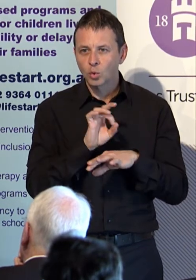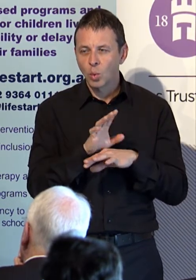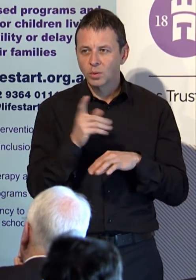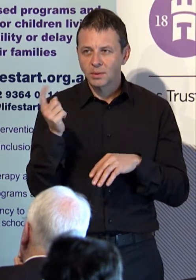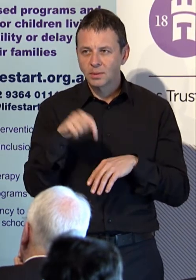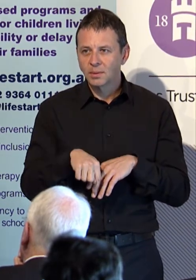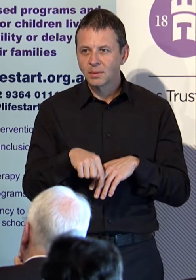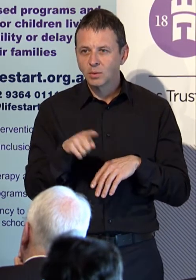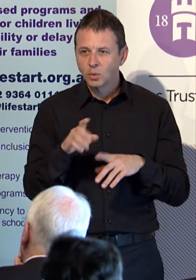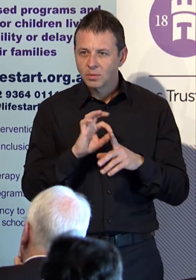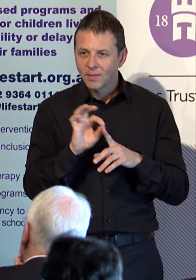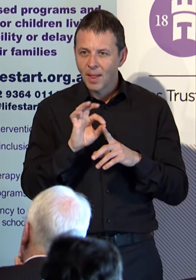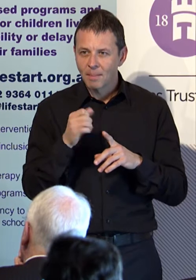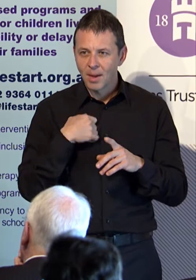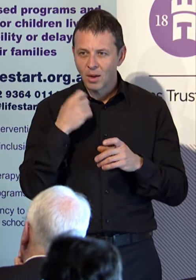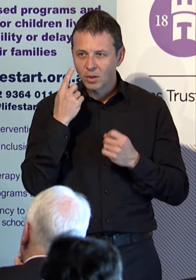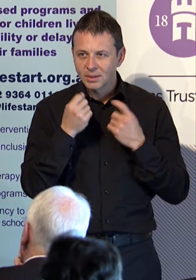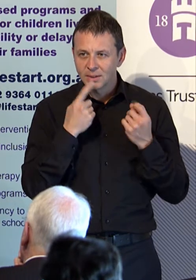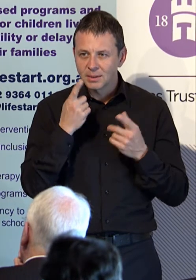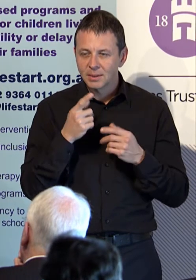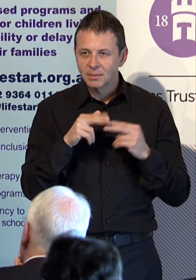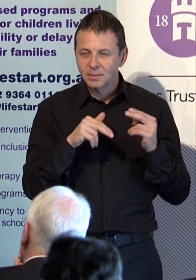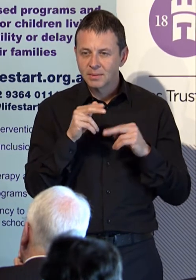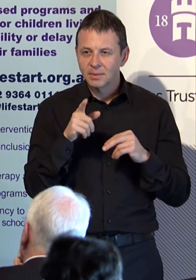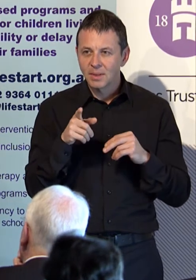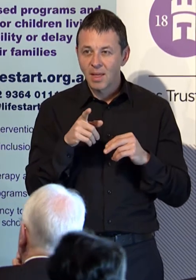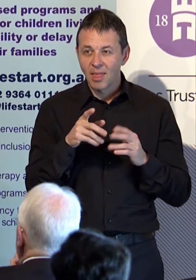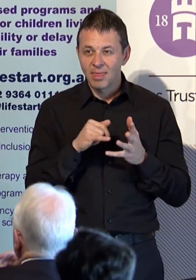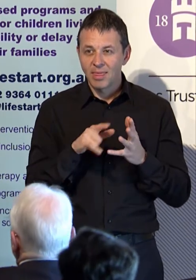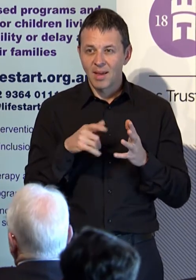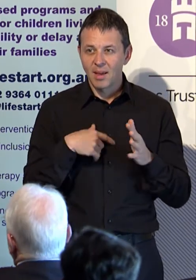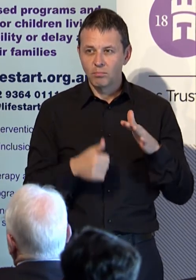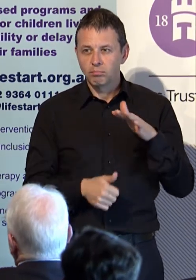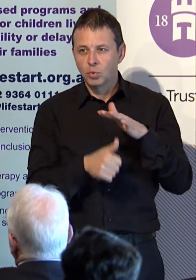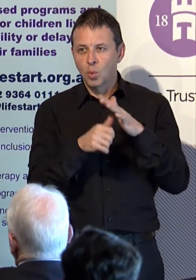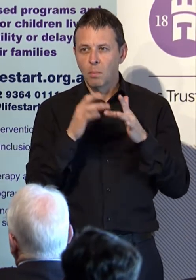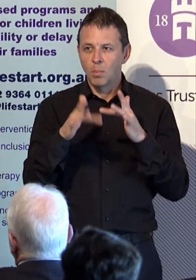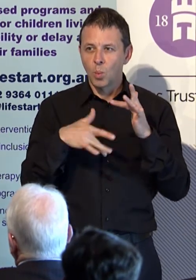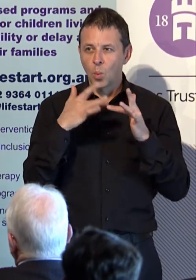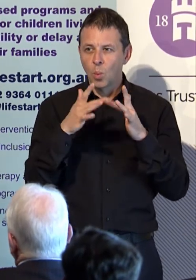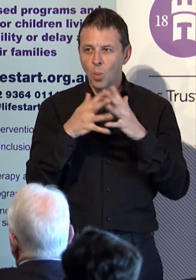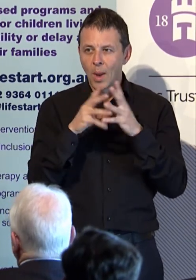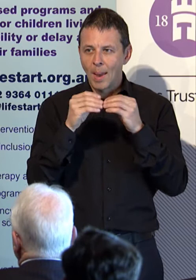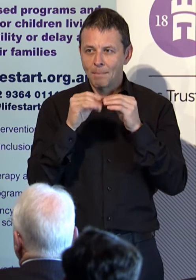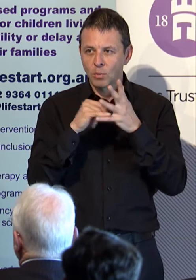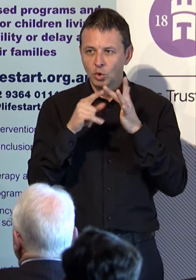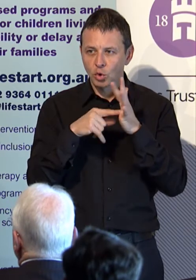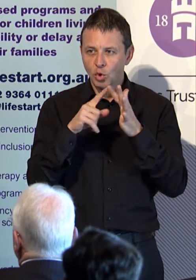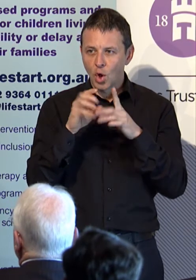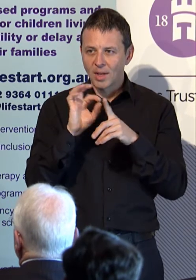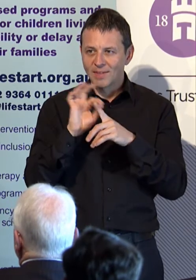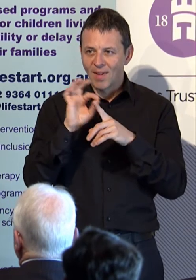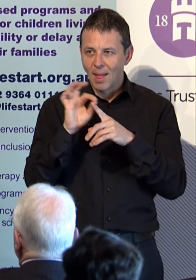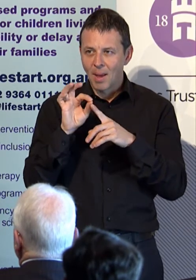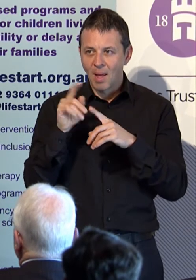develop our ideas, and then we went and found a state-of-the-art website developer, and both those people have been instrumental